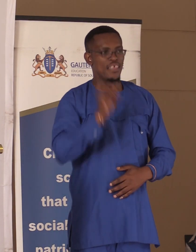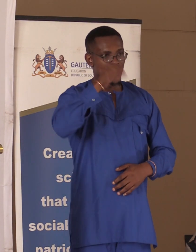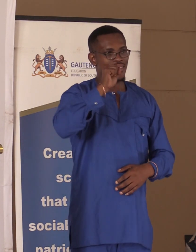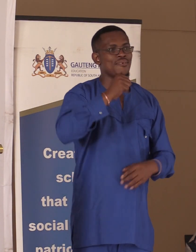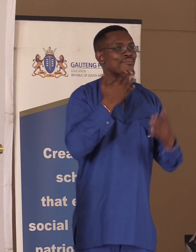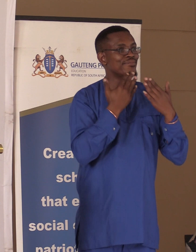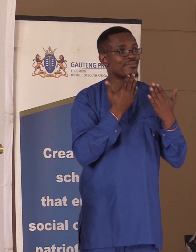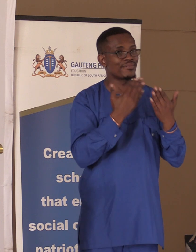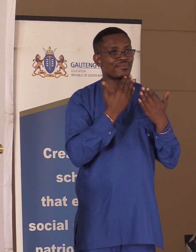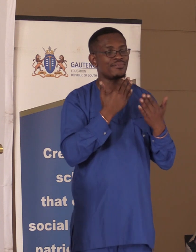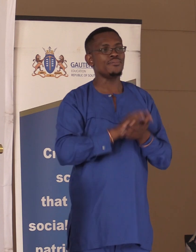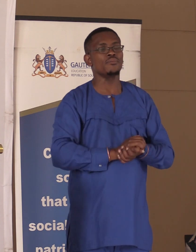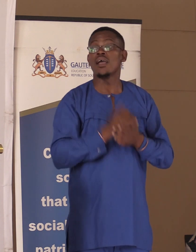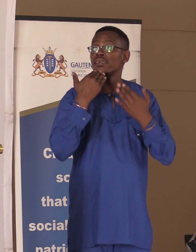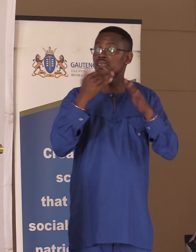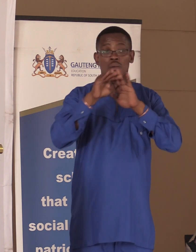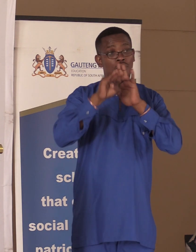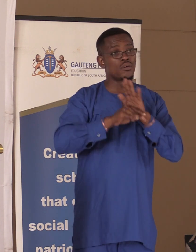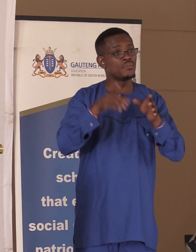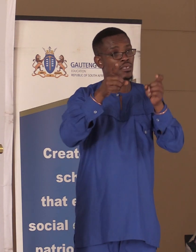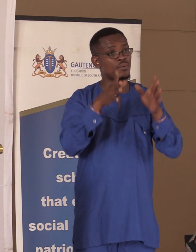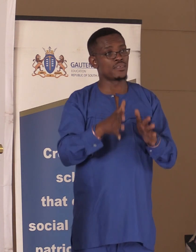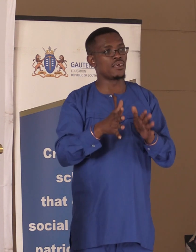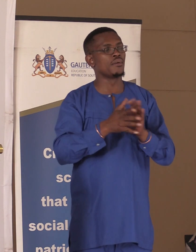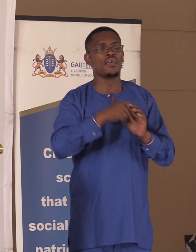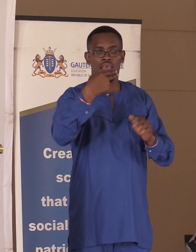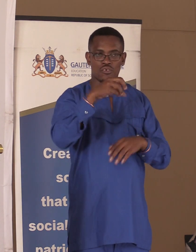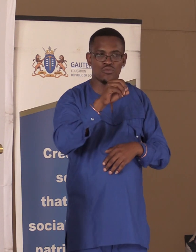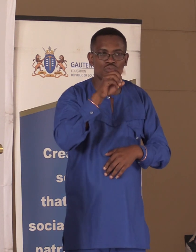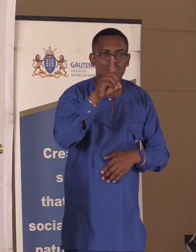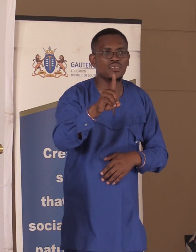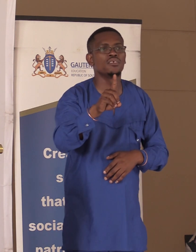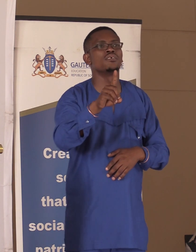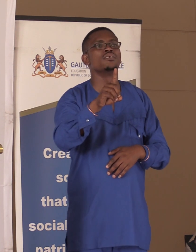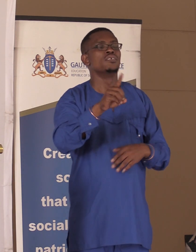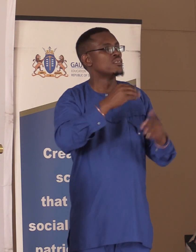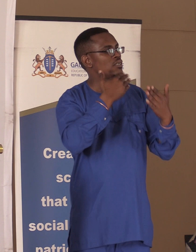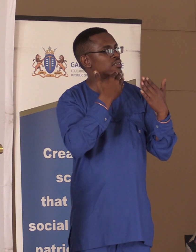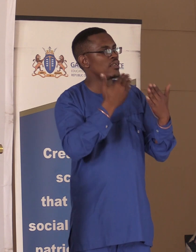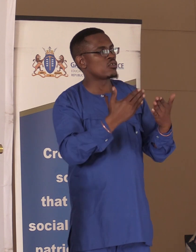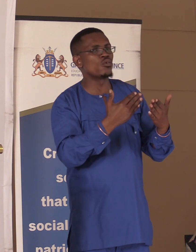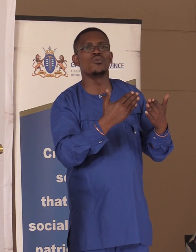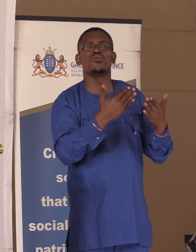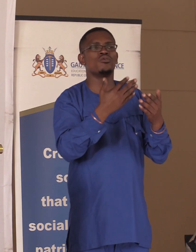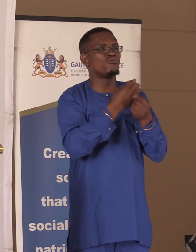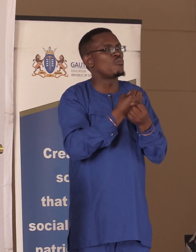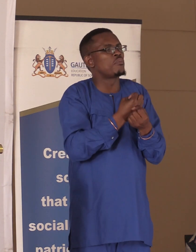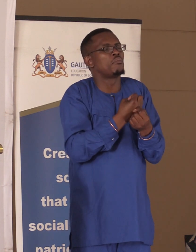Yeah, no, thanks very much. Thanks very much, Program Director, HOD. Thank you so